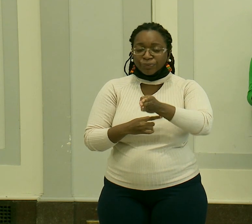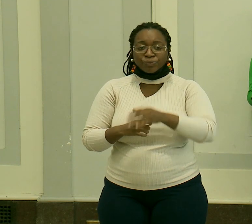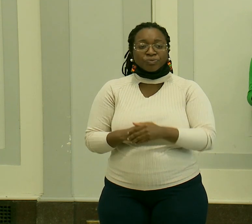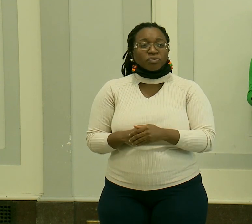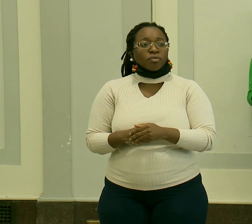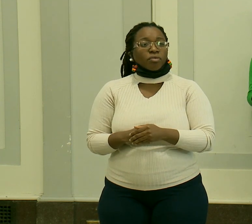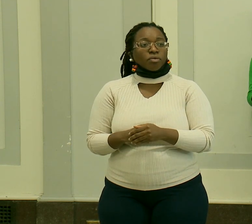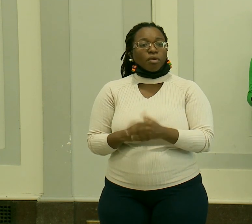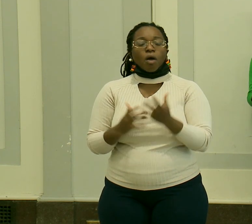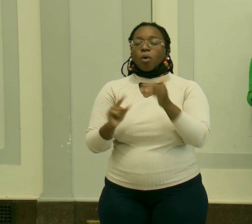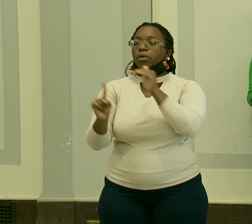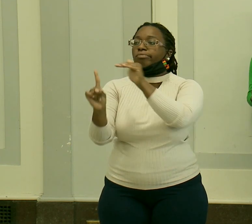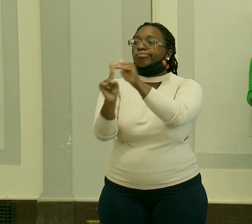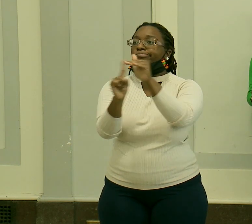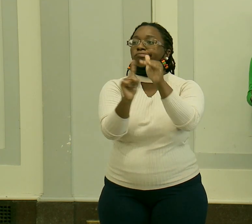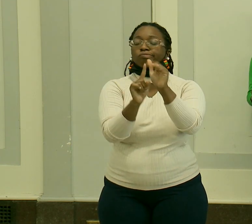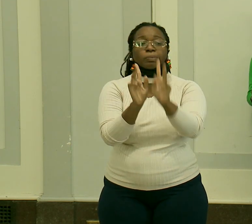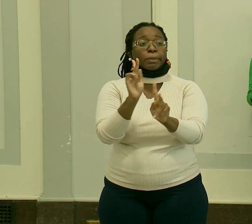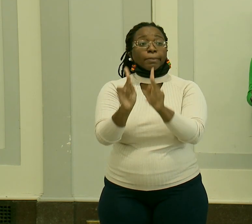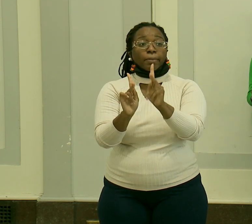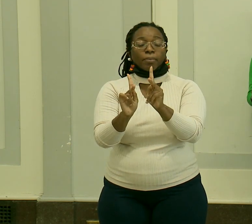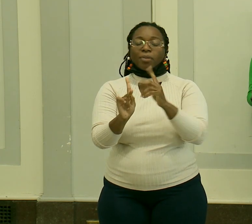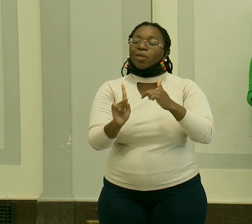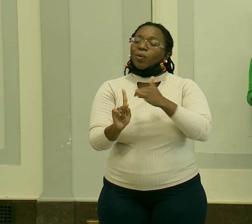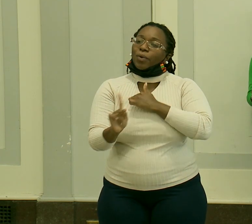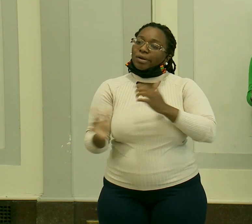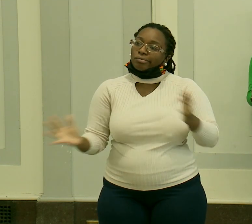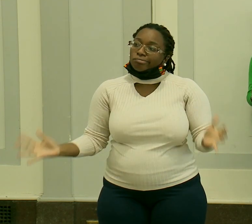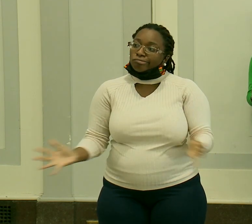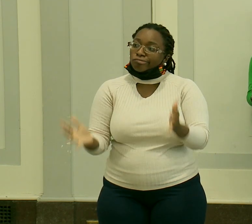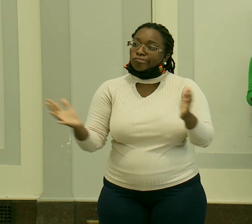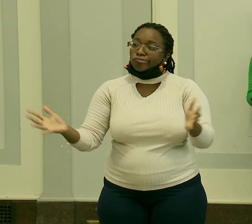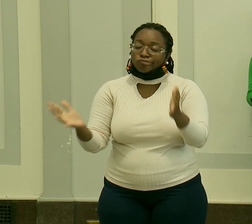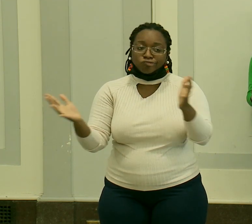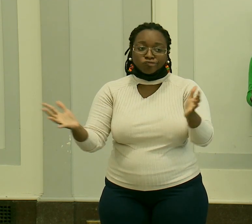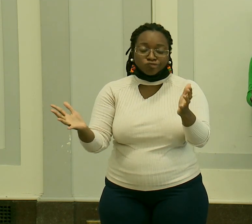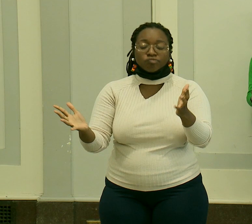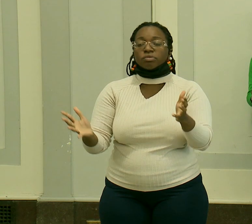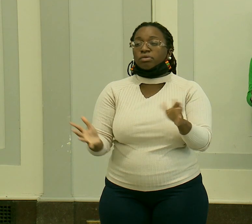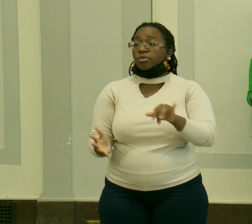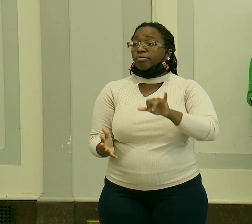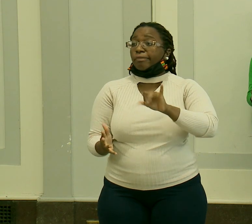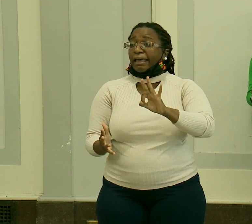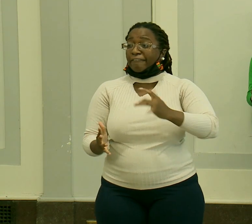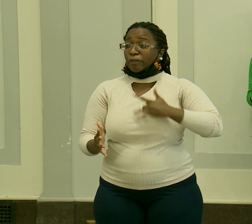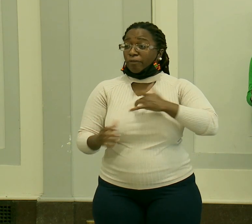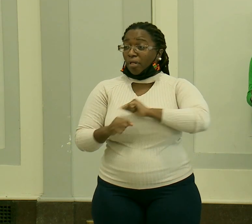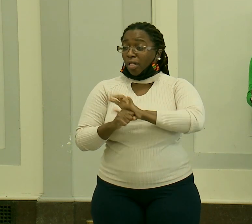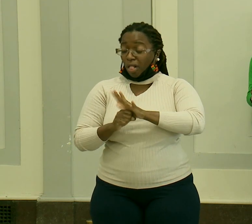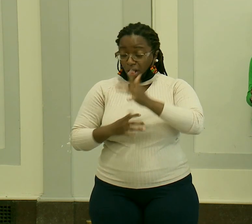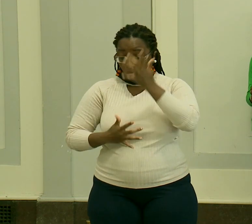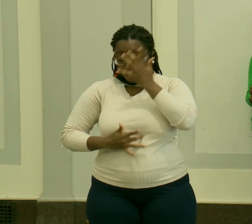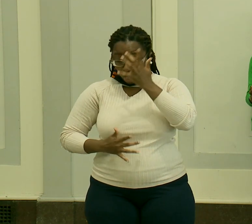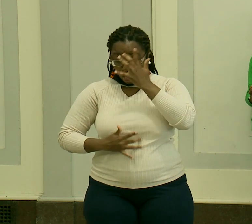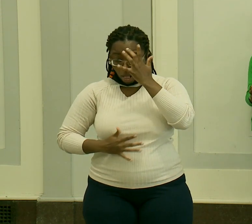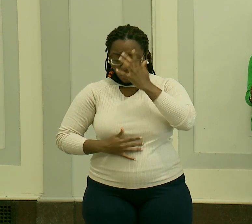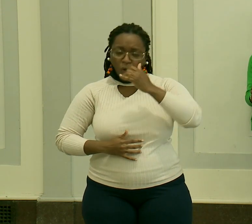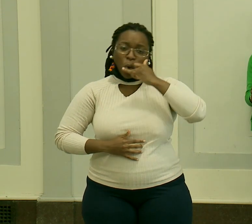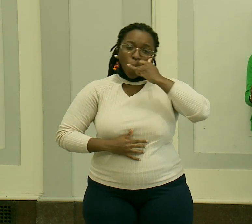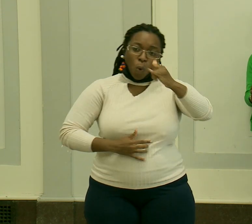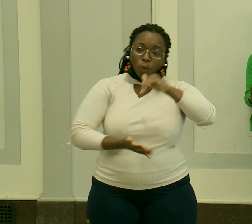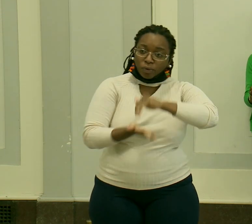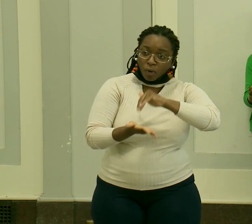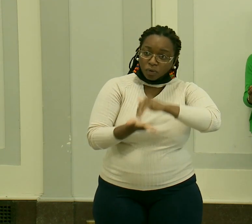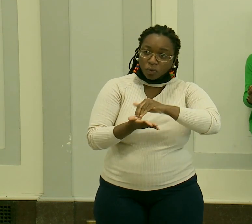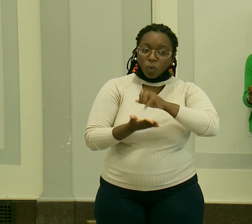I want to remind residents that they are encouraged to call their doctor or 211 for coronavirus symptom screening and to be